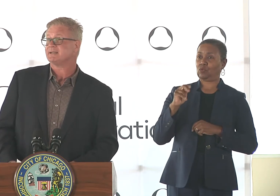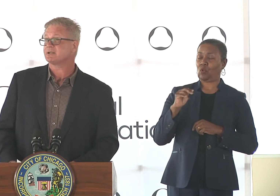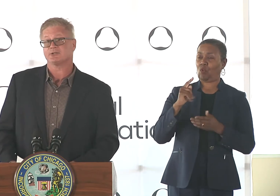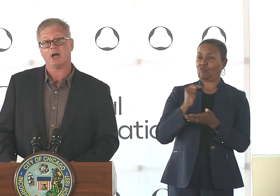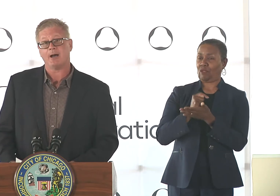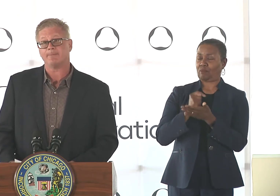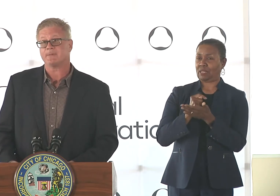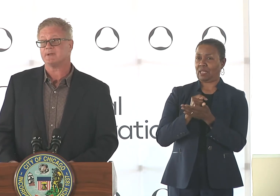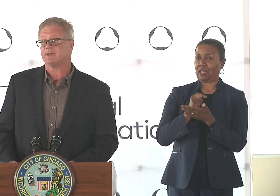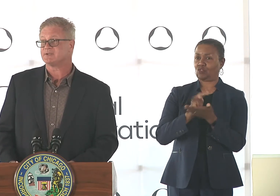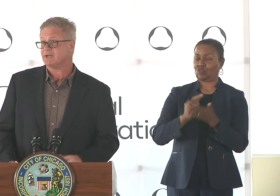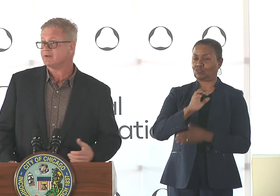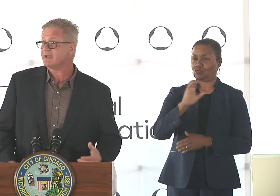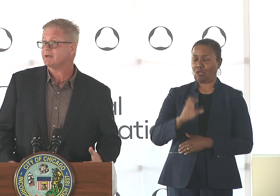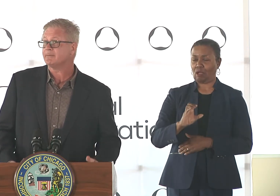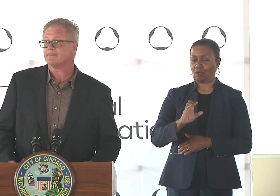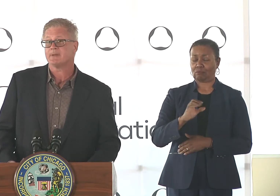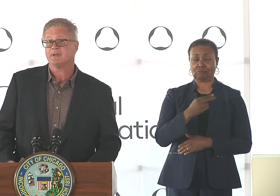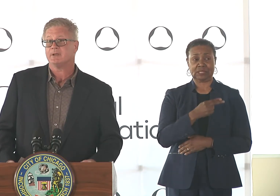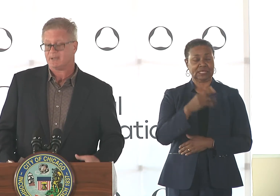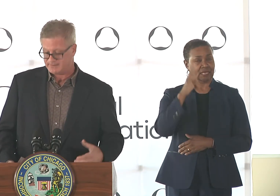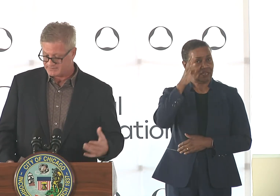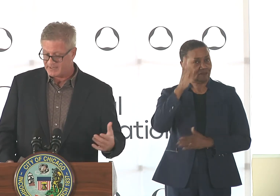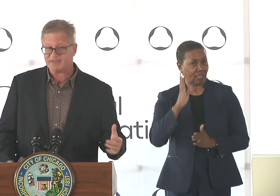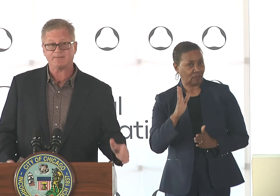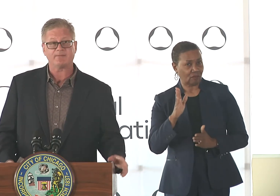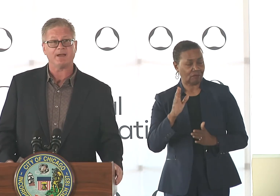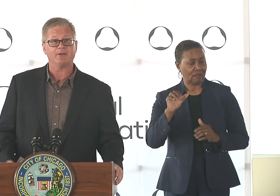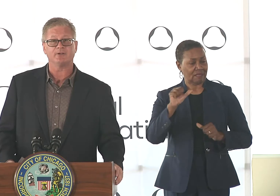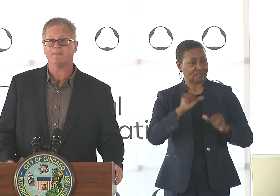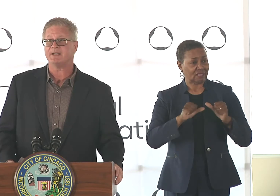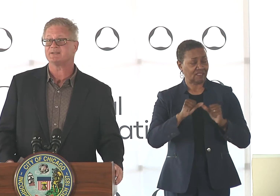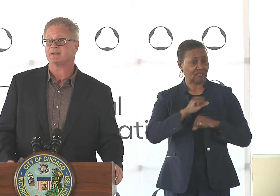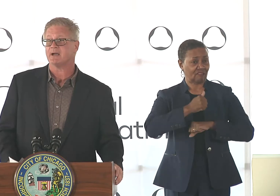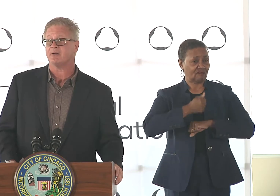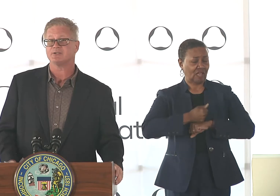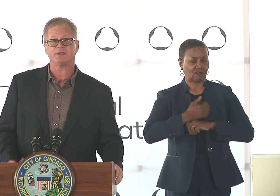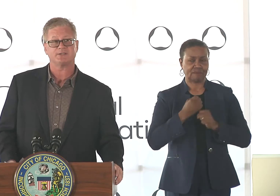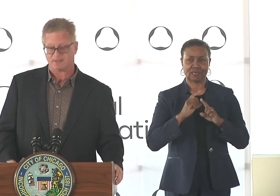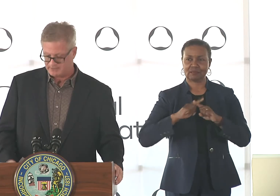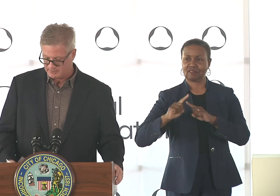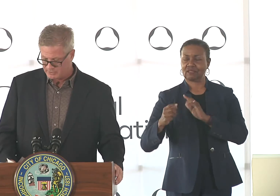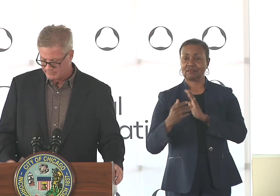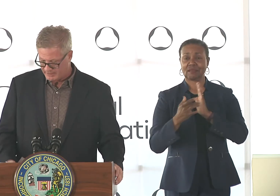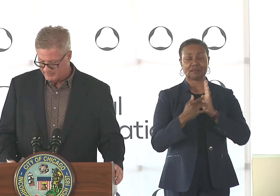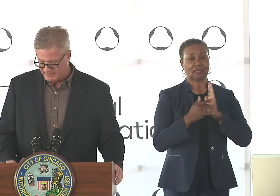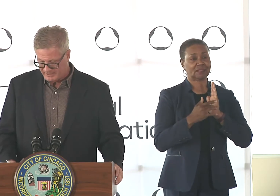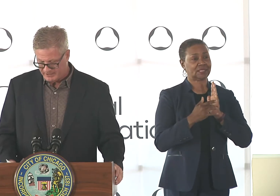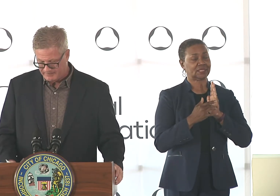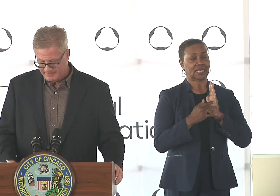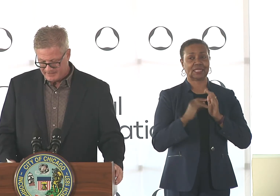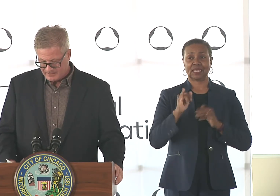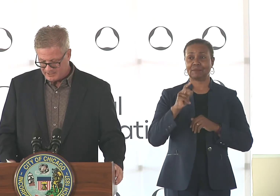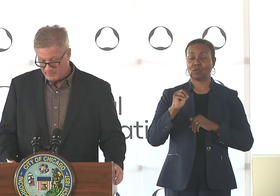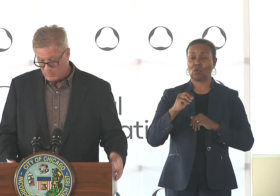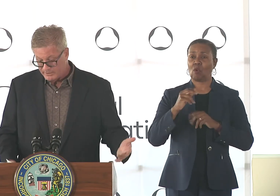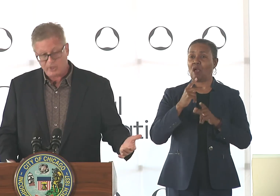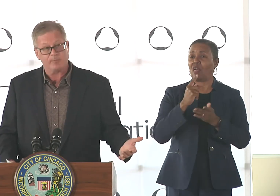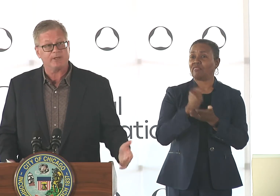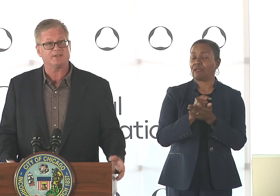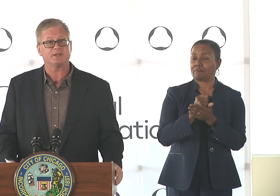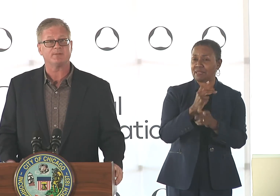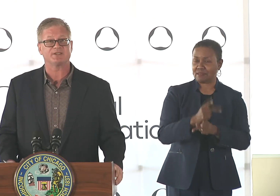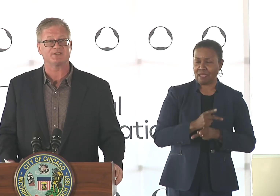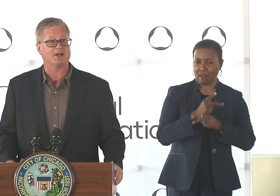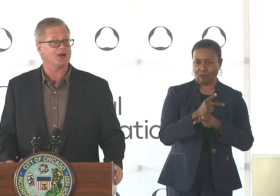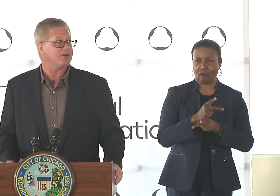Additionally, Dr. Tom is an innovator. He's a scientific founder of many technologies in the immunotherapy care. One